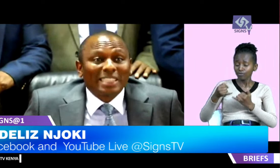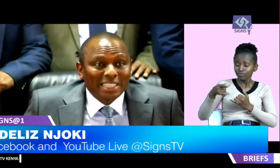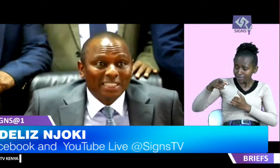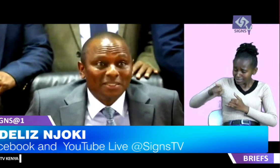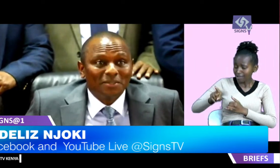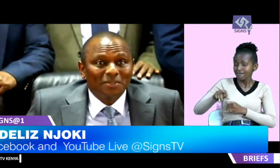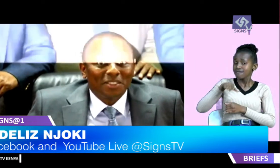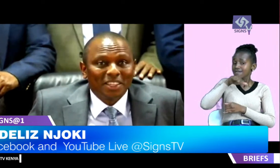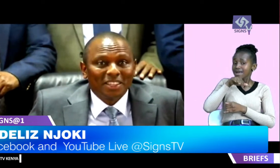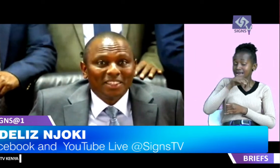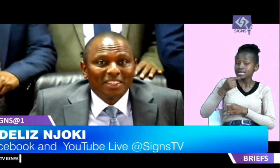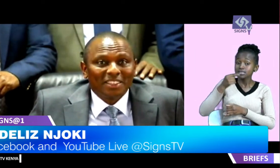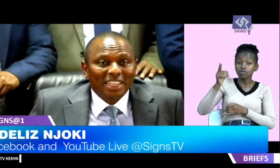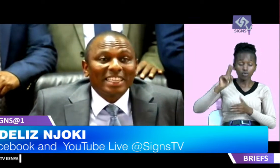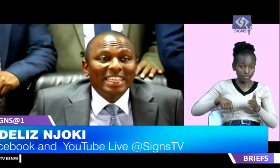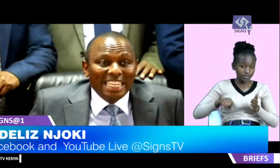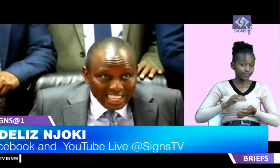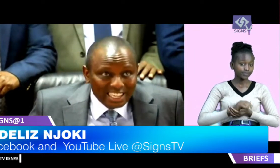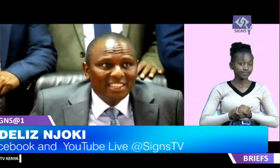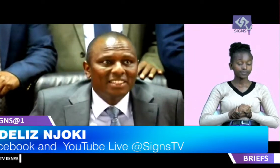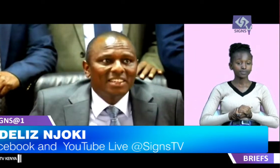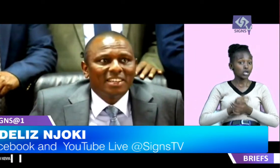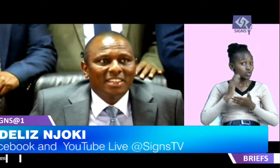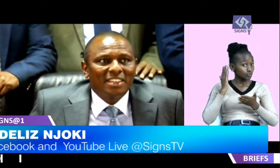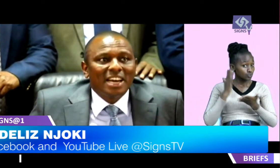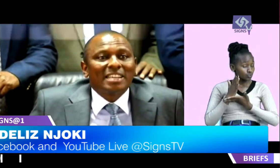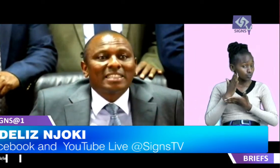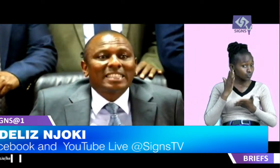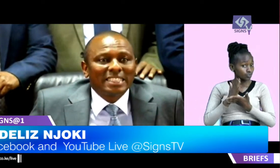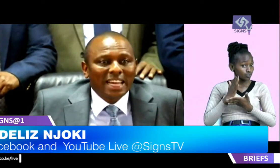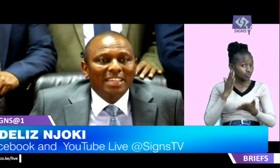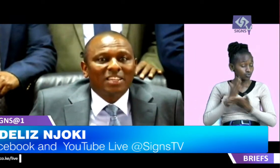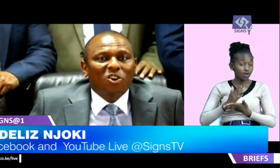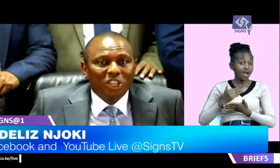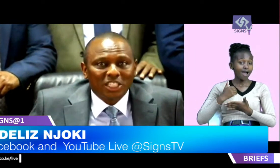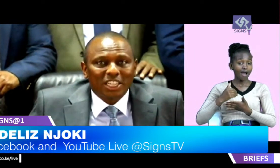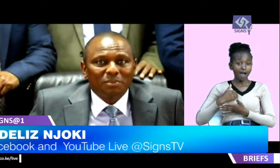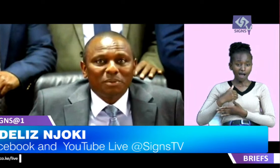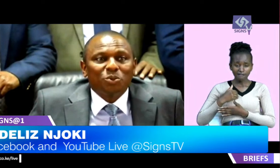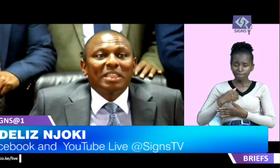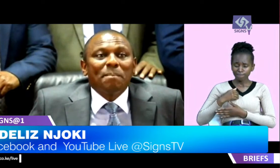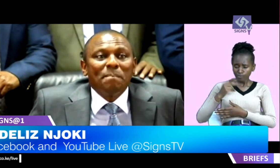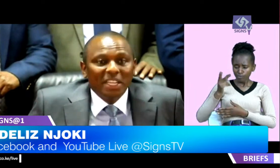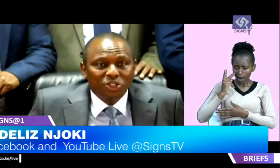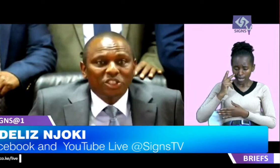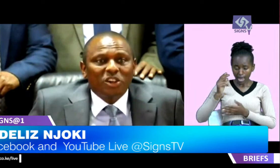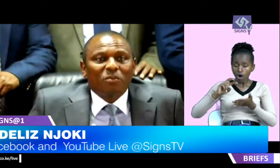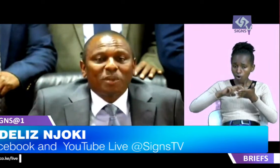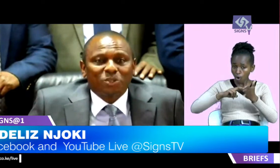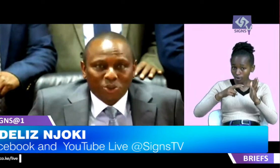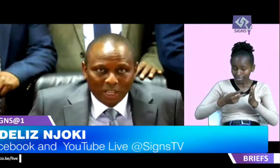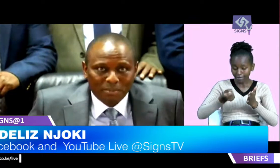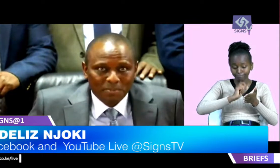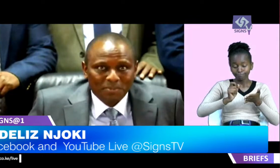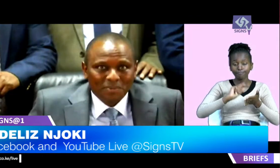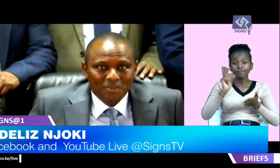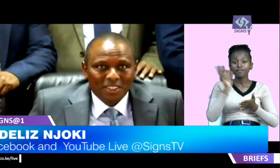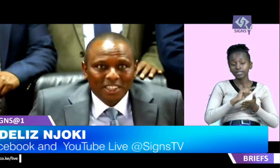asserted that indeed there is a signed contract between the Ministry of Petroleum